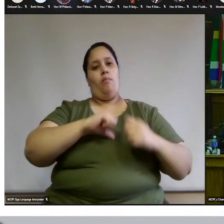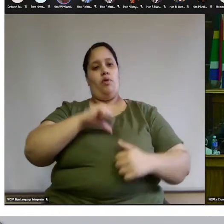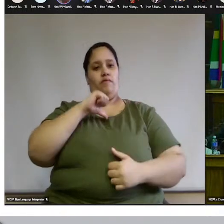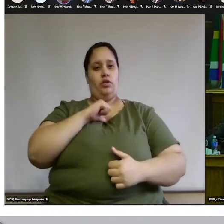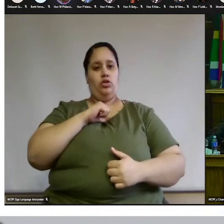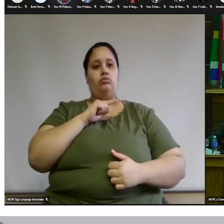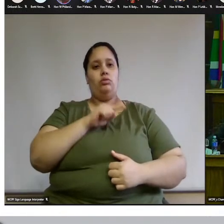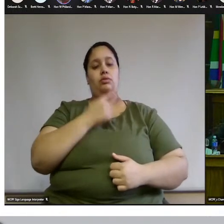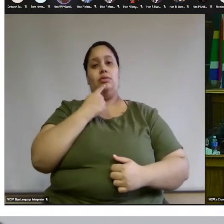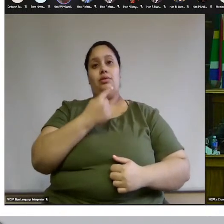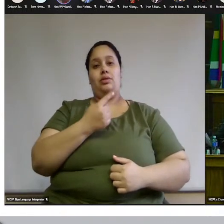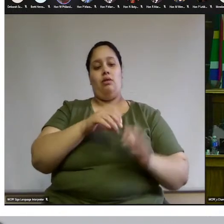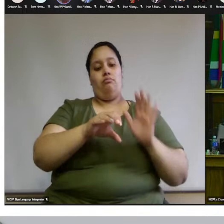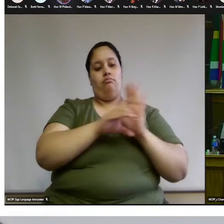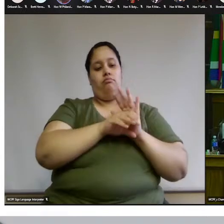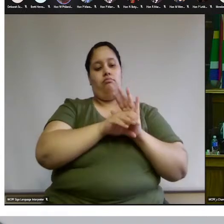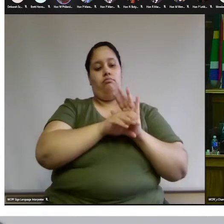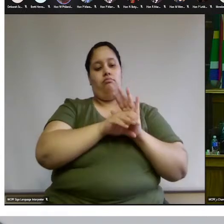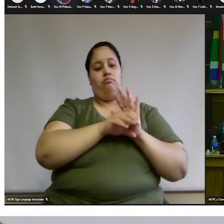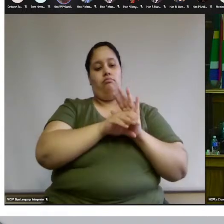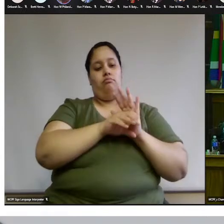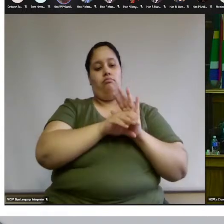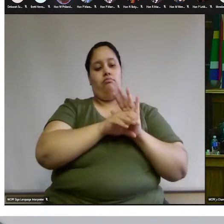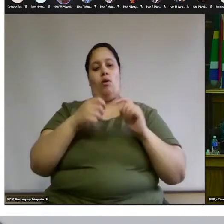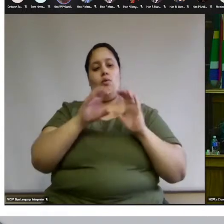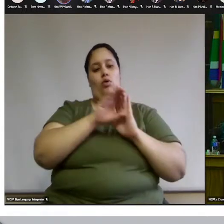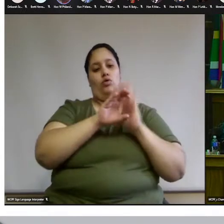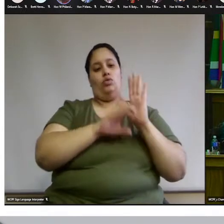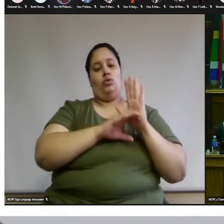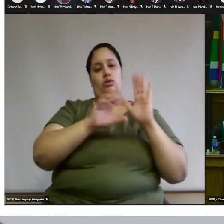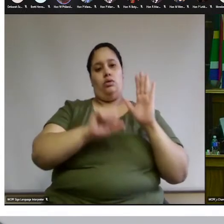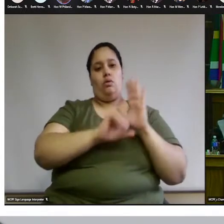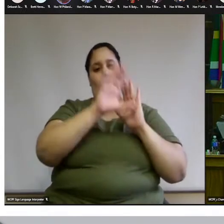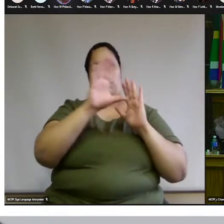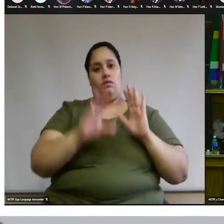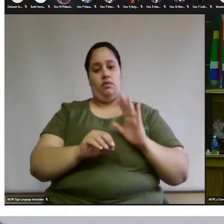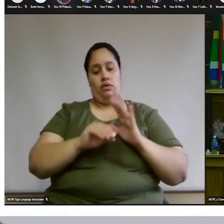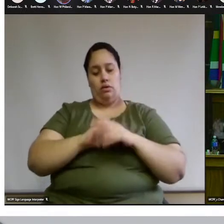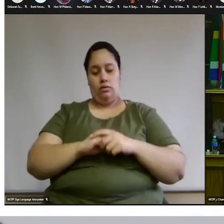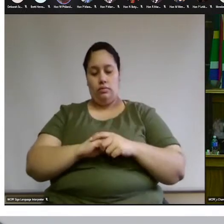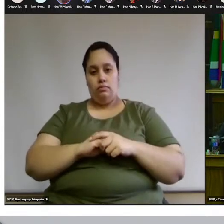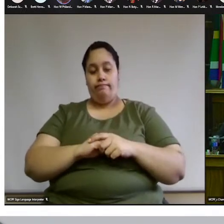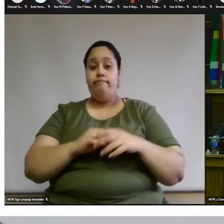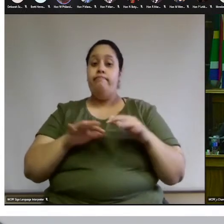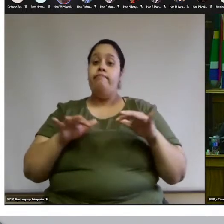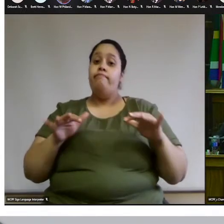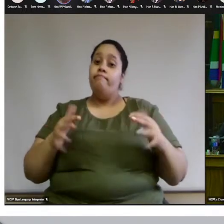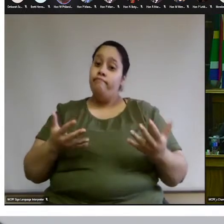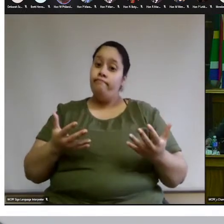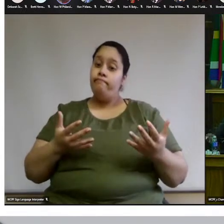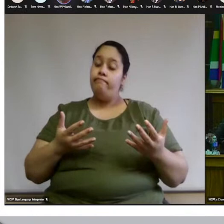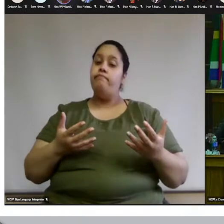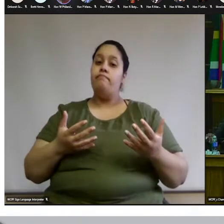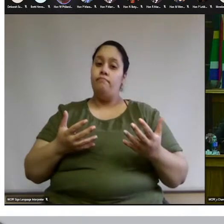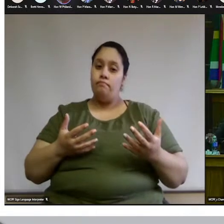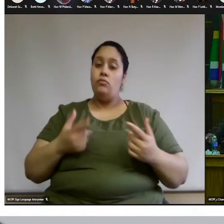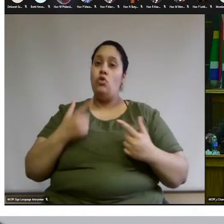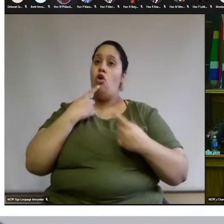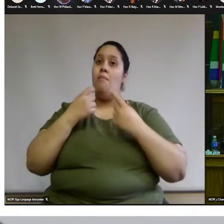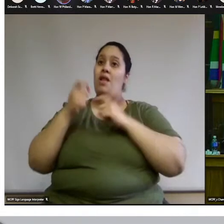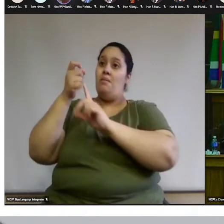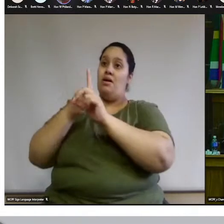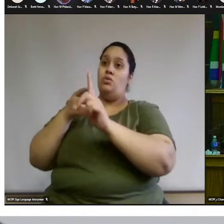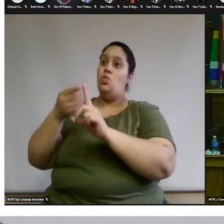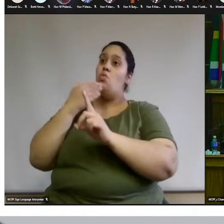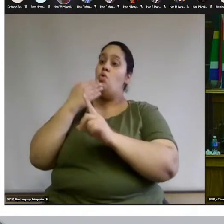out in Section 117 of the Constitution. Nonetheless, Deputy Speaker, the complainant